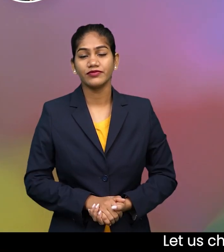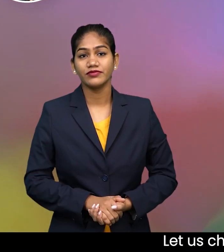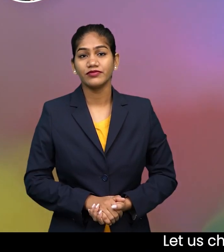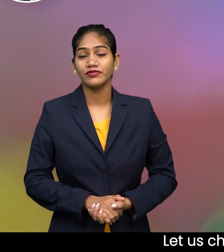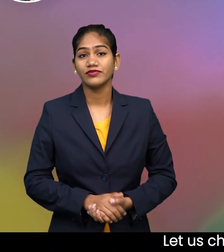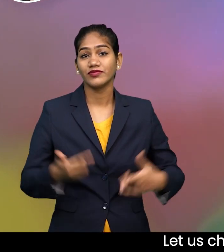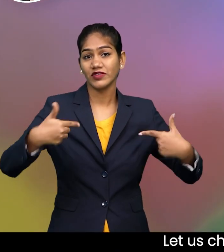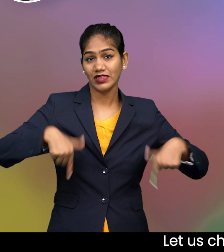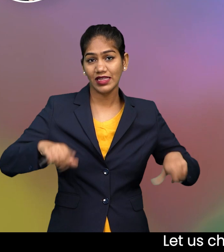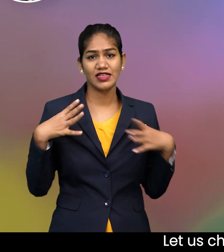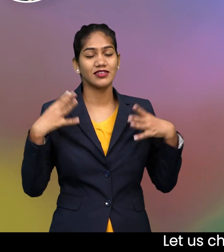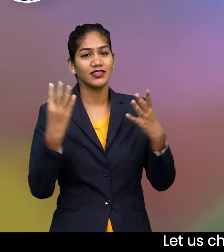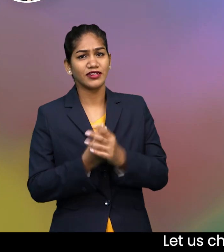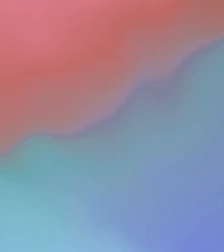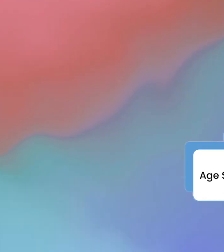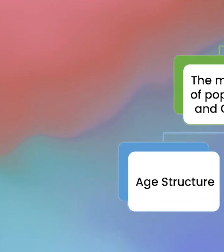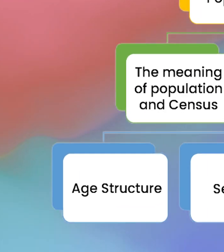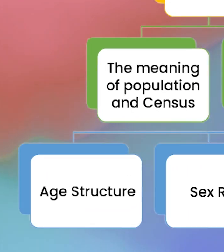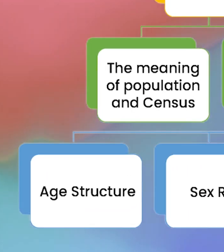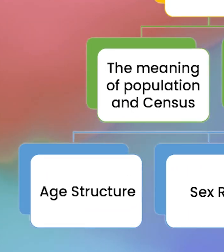Let us check the concept map.